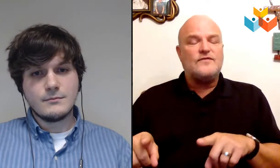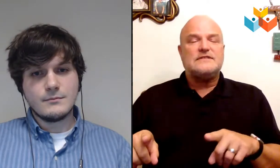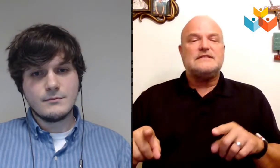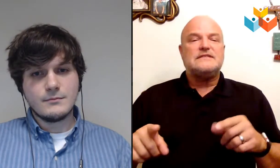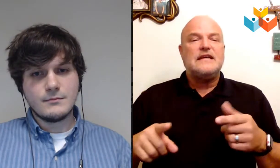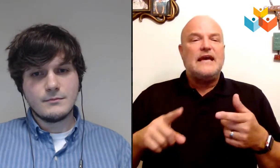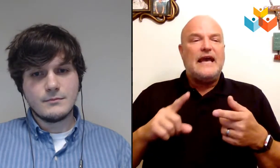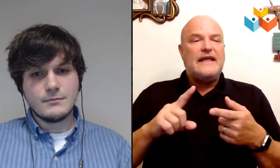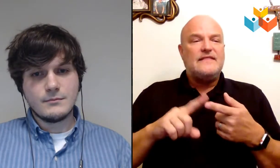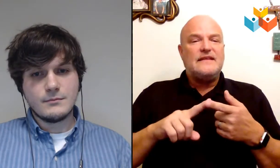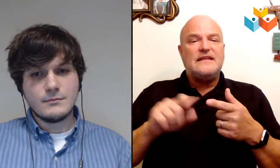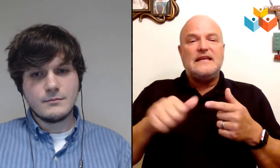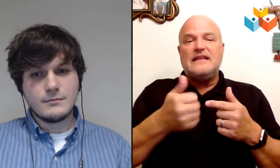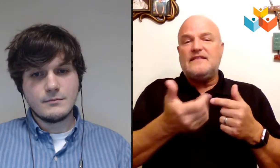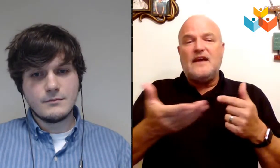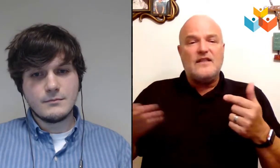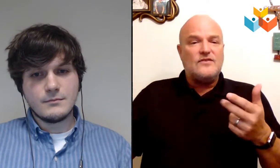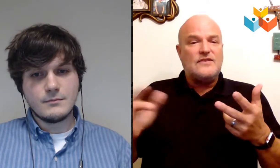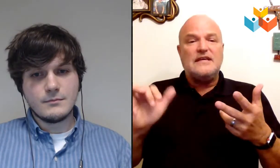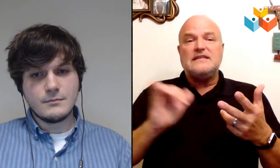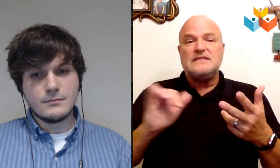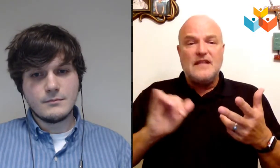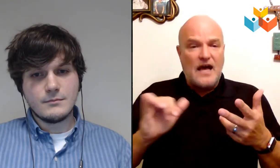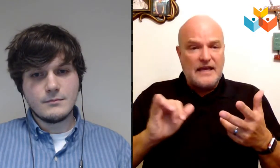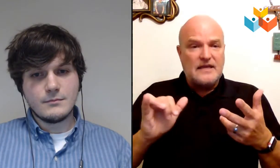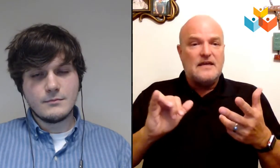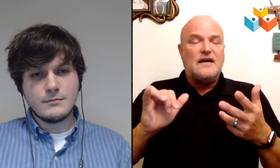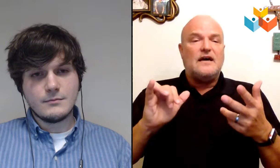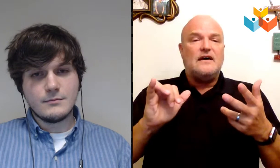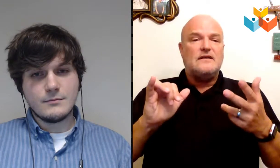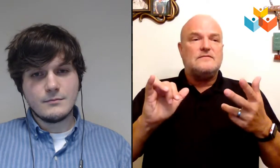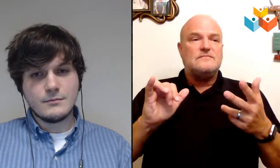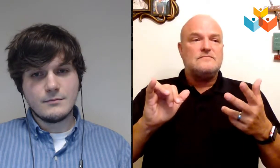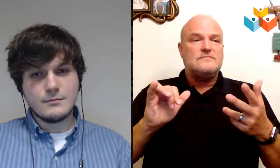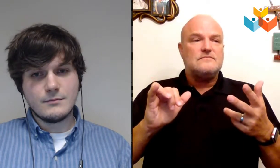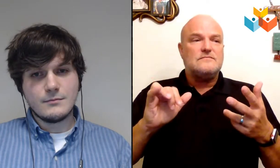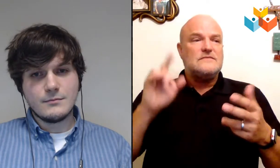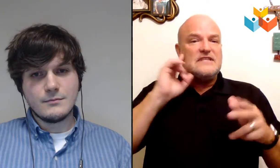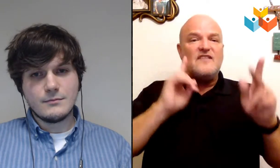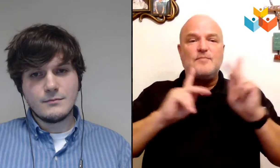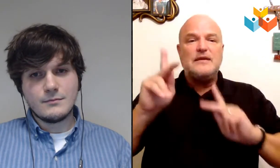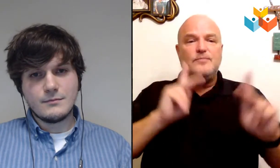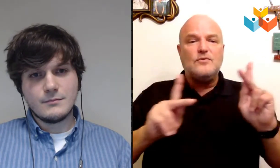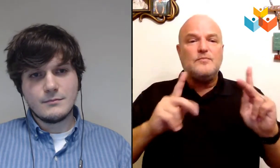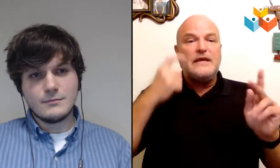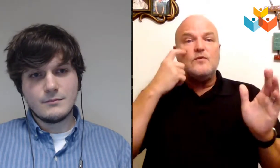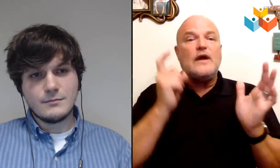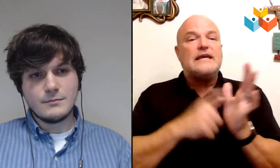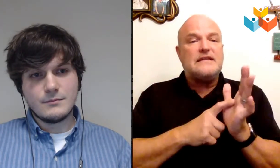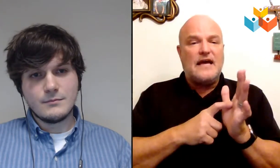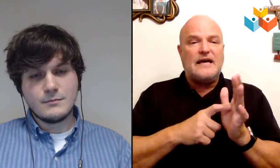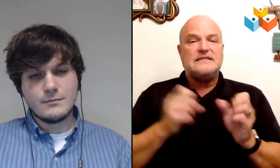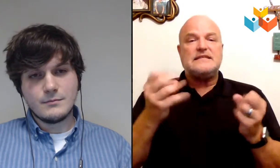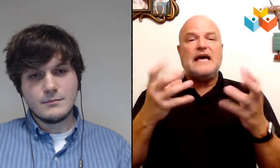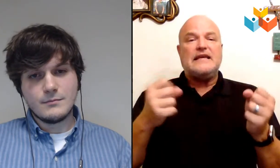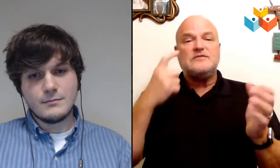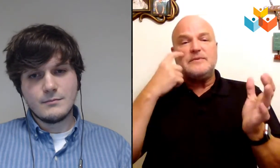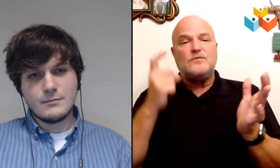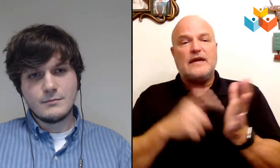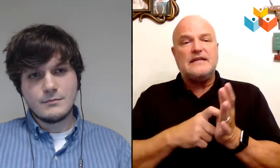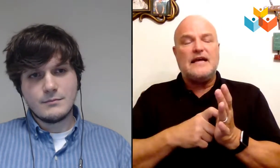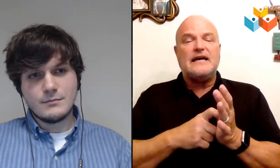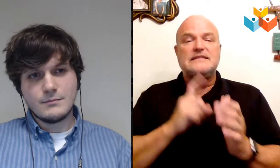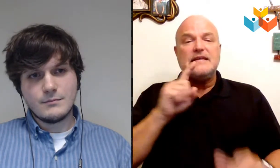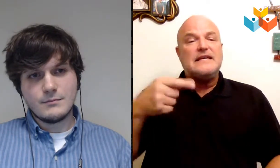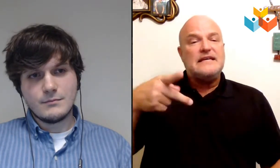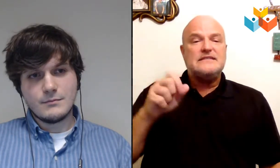in the conferences. And then any of the other things like deaf people being recognized, sign language